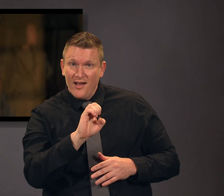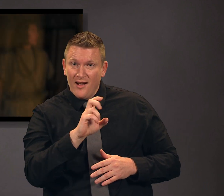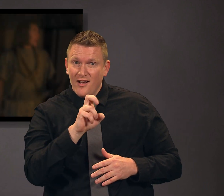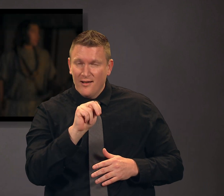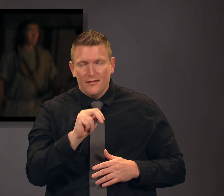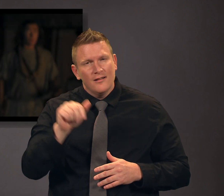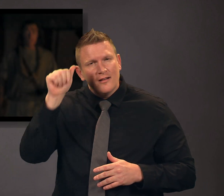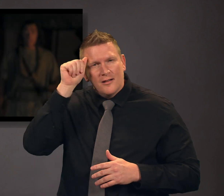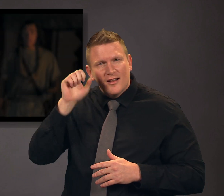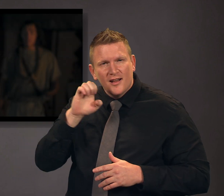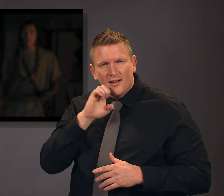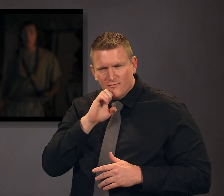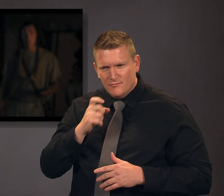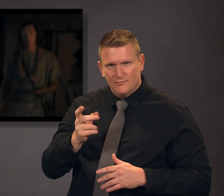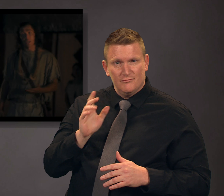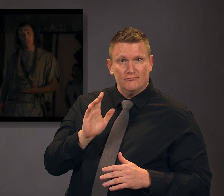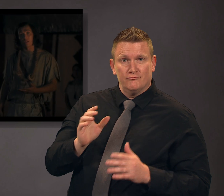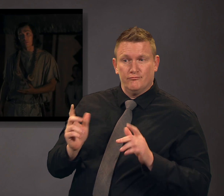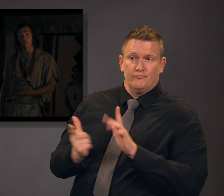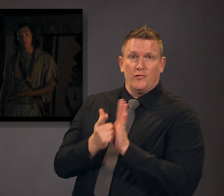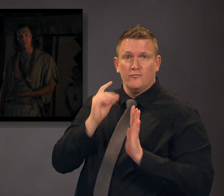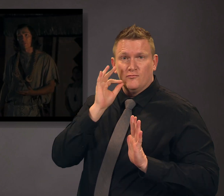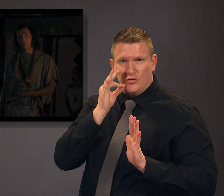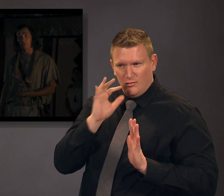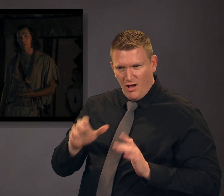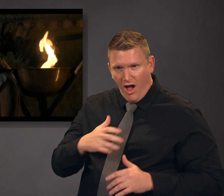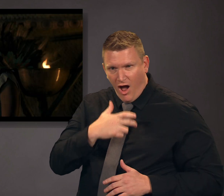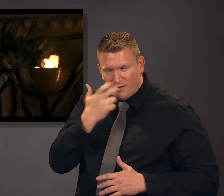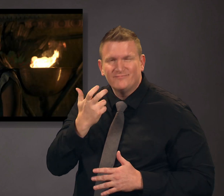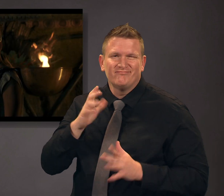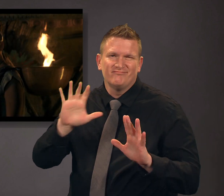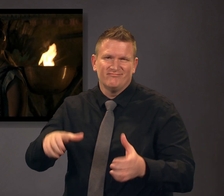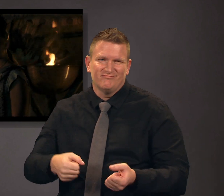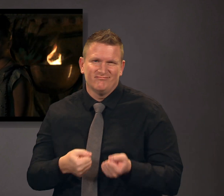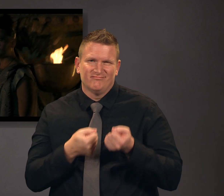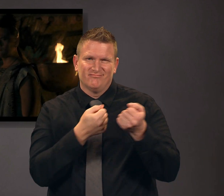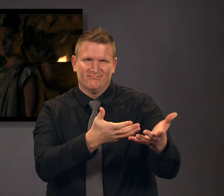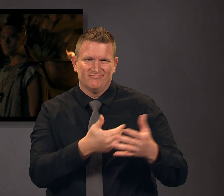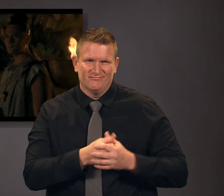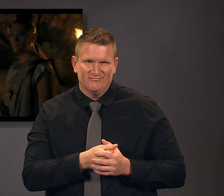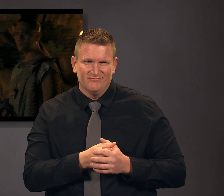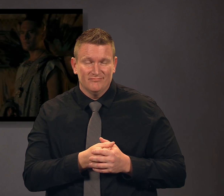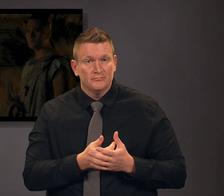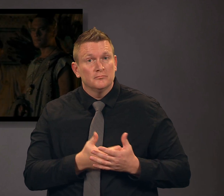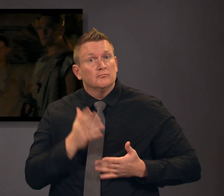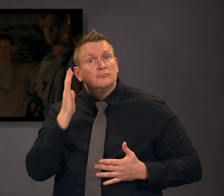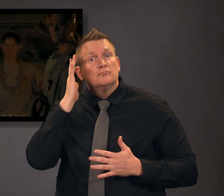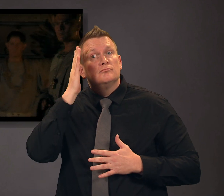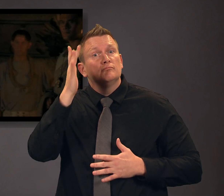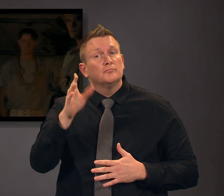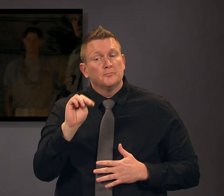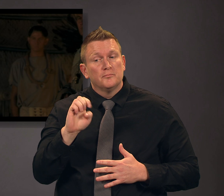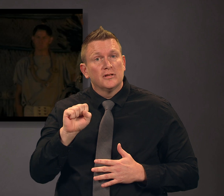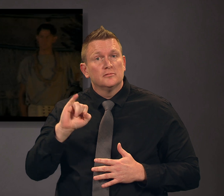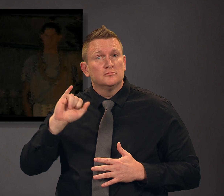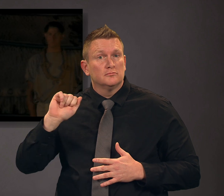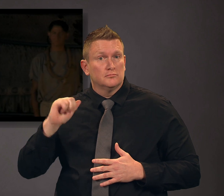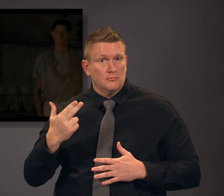And after Adam and Eve had partaken of the forbidden fruit, they were driven out of the Garden of Eden.